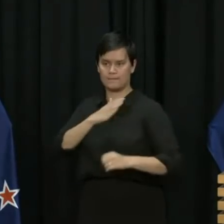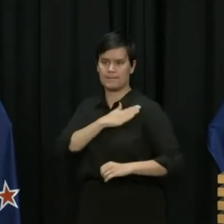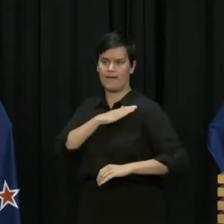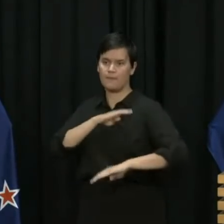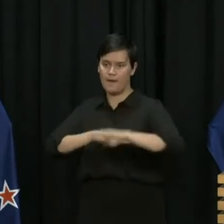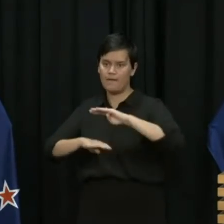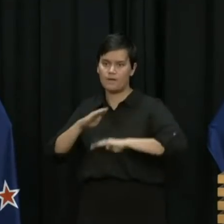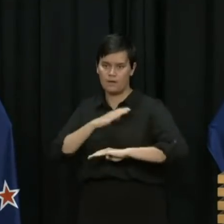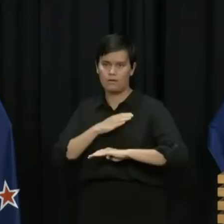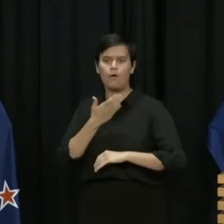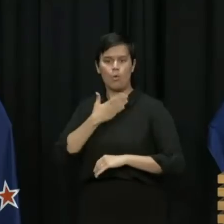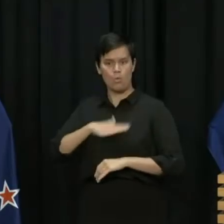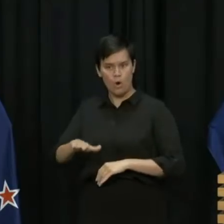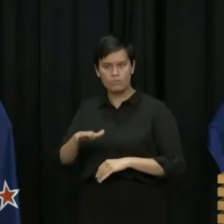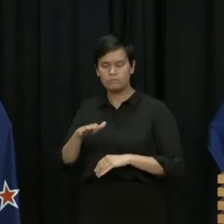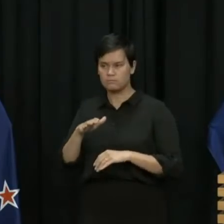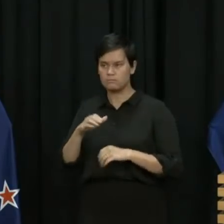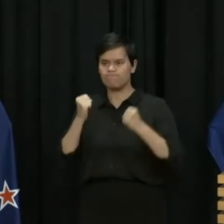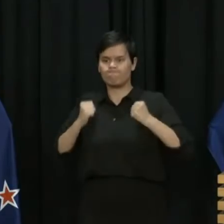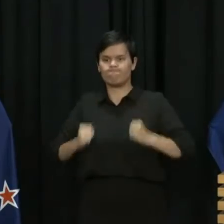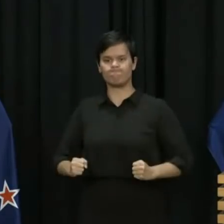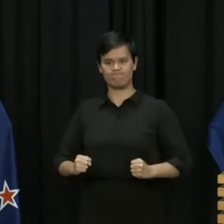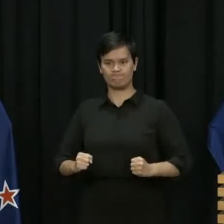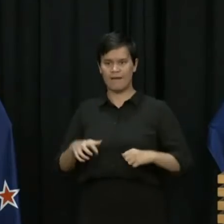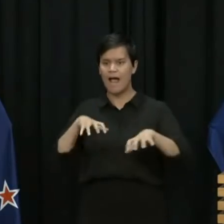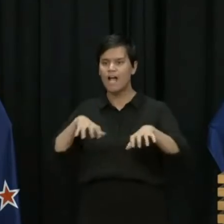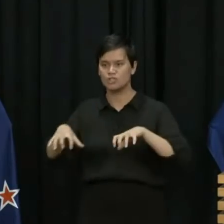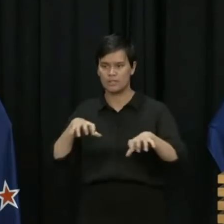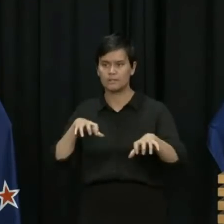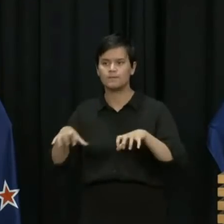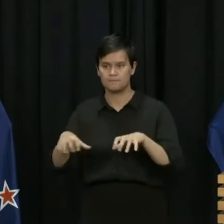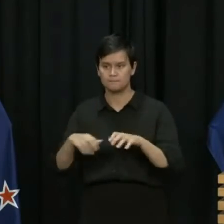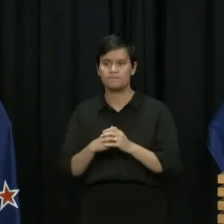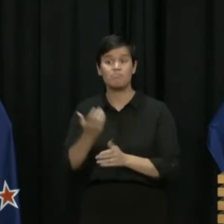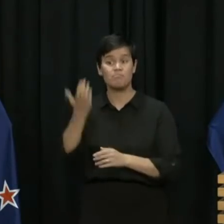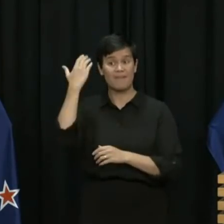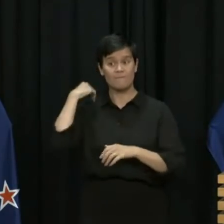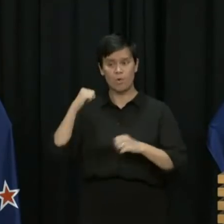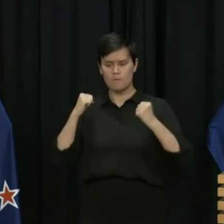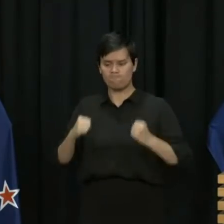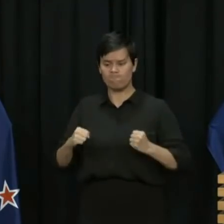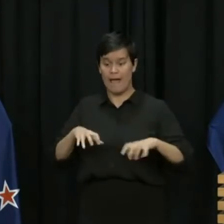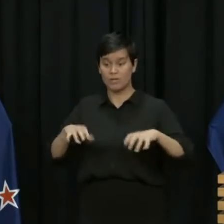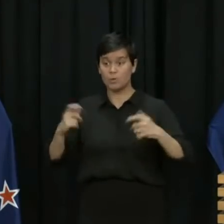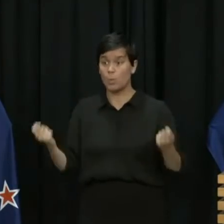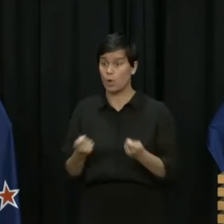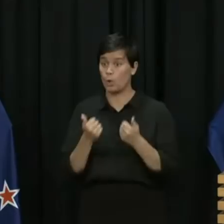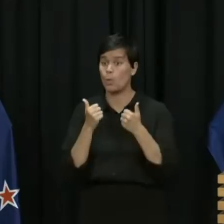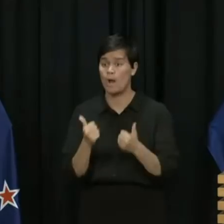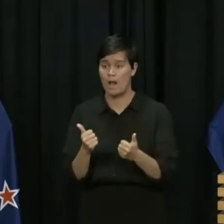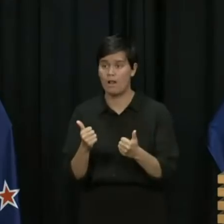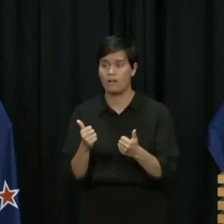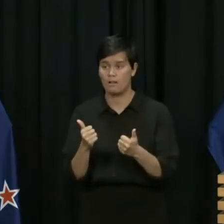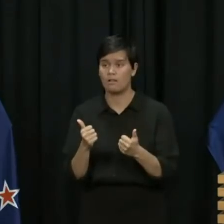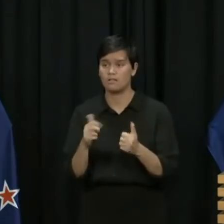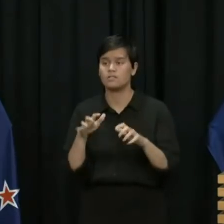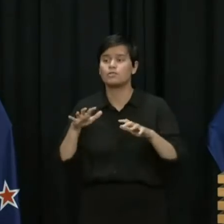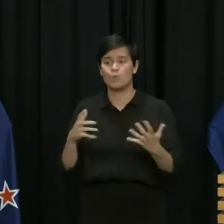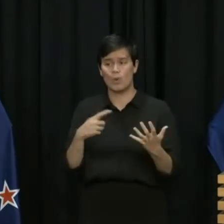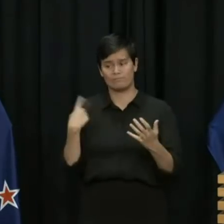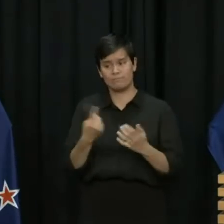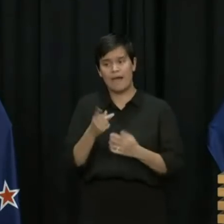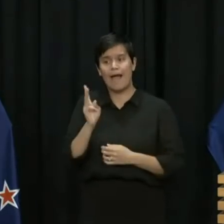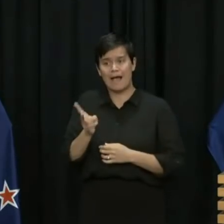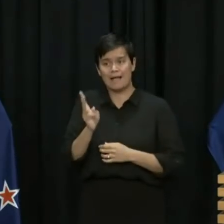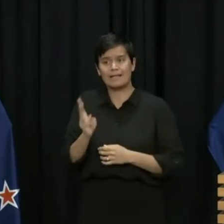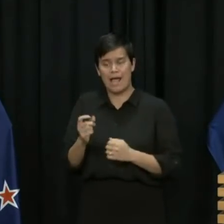that has served us so well previously, and with the working assumption, just in case, it could be